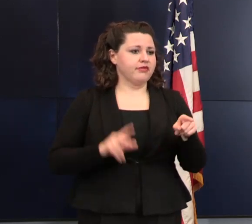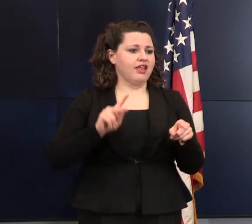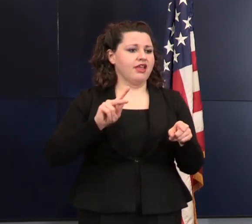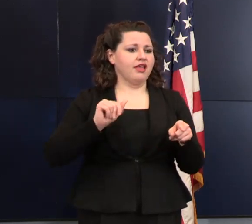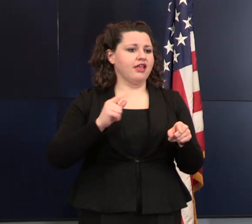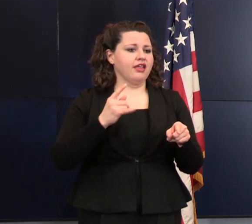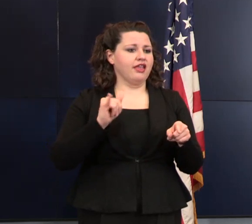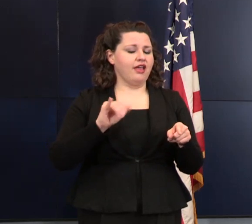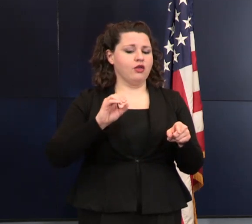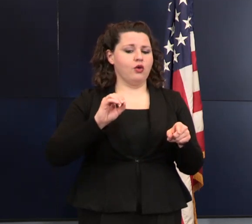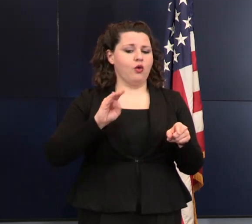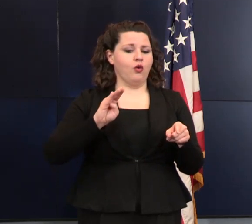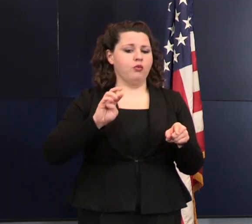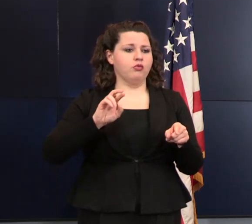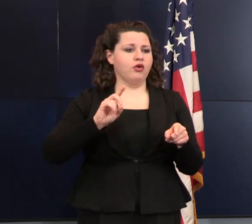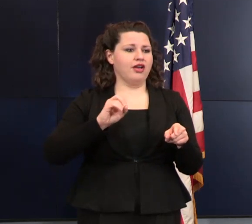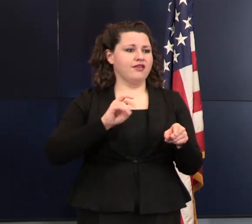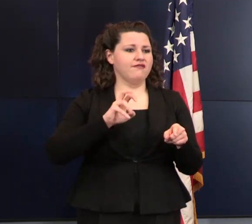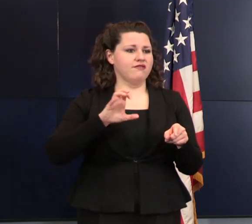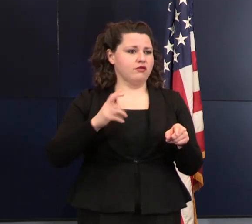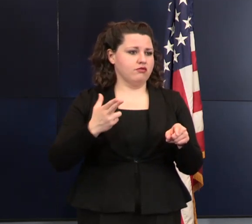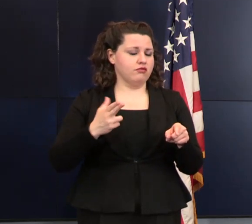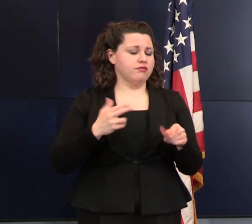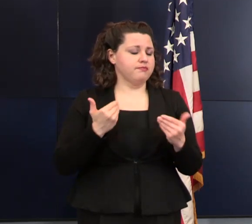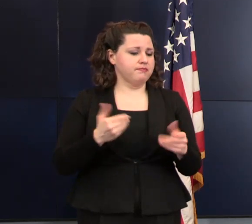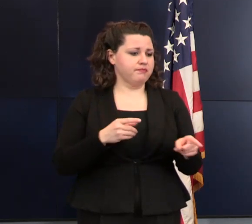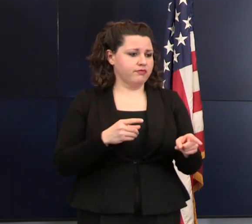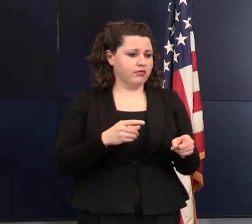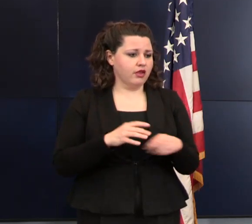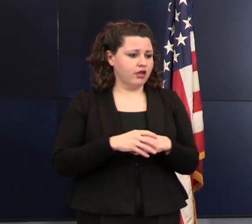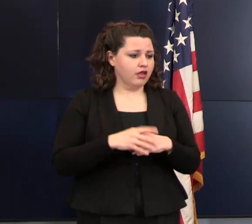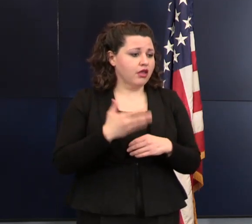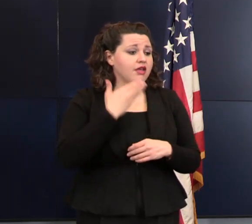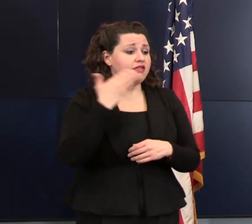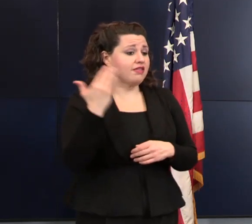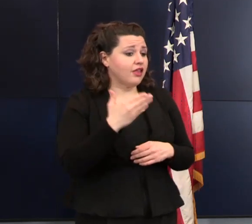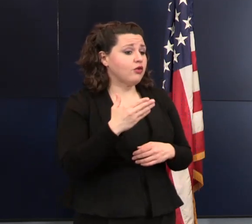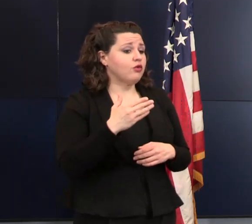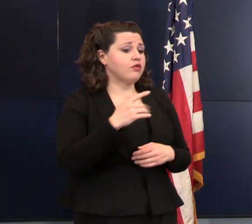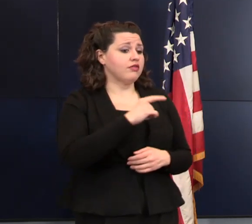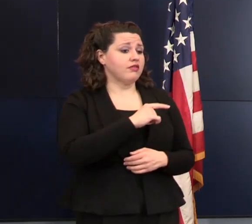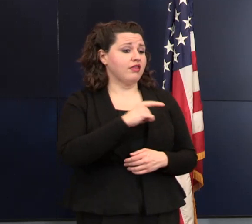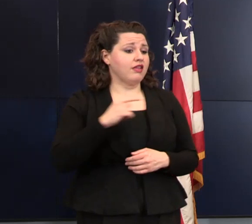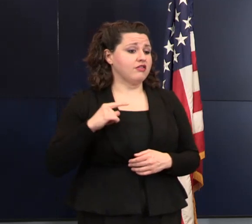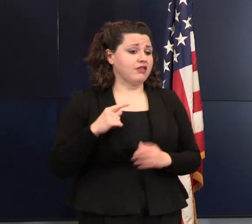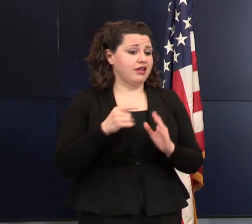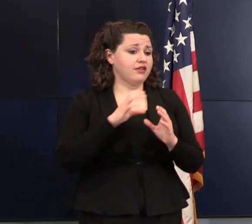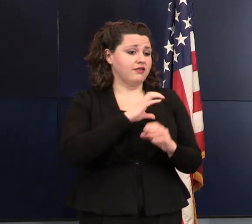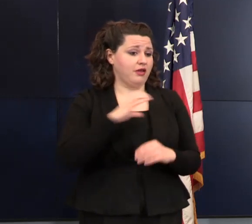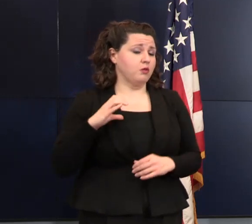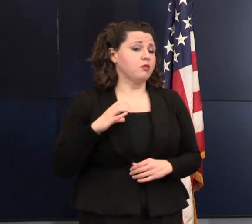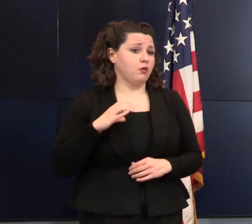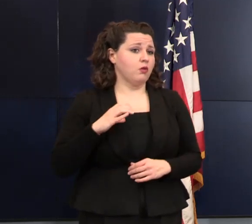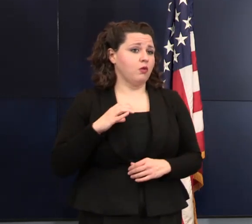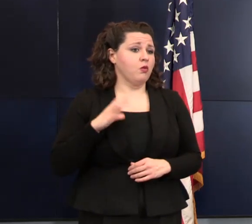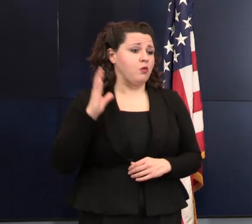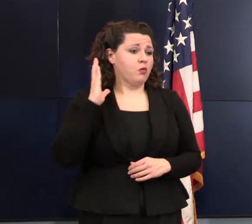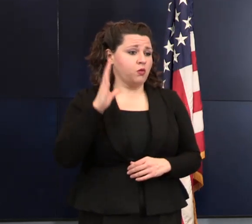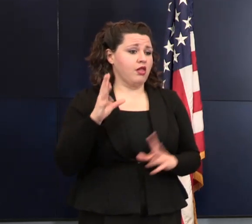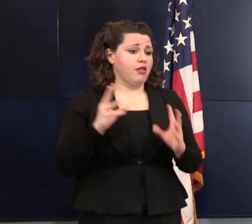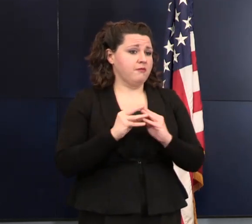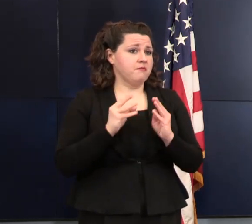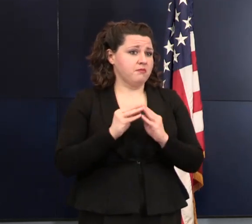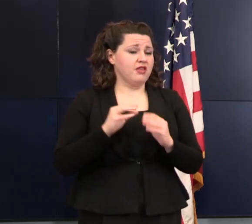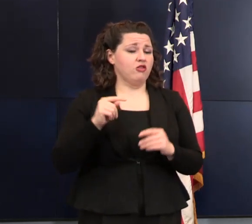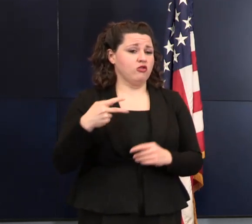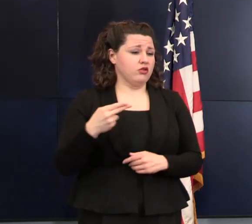ahead. Thank you very much, Governor. The Legislative Council is meeting Thursday. What, if any,